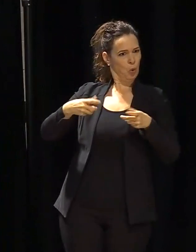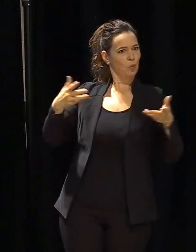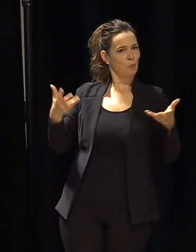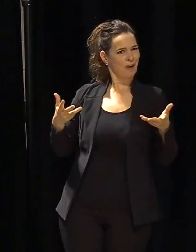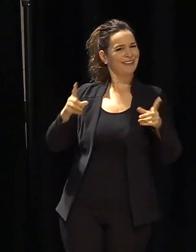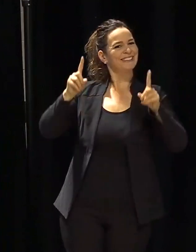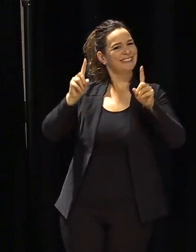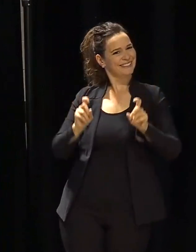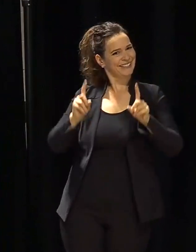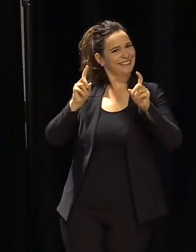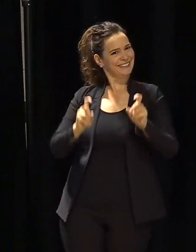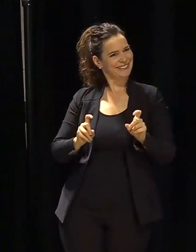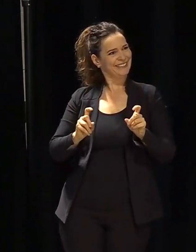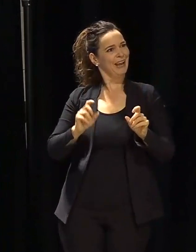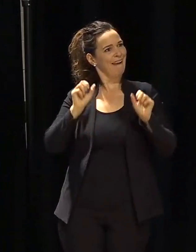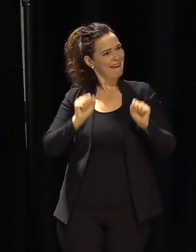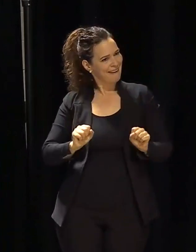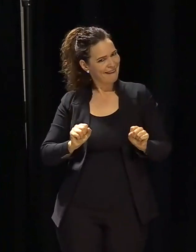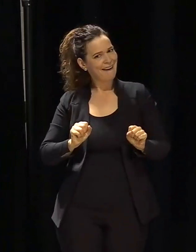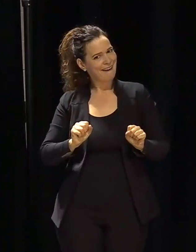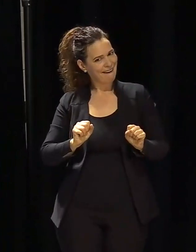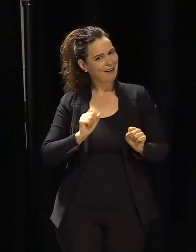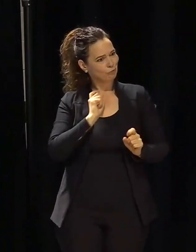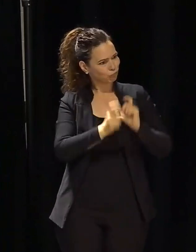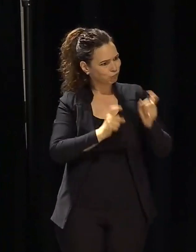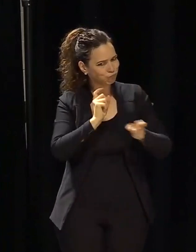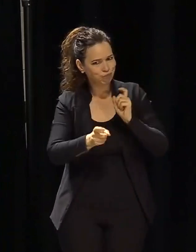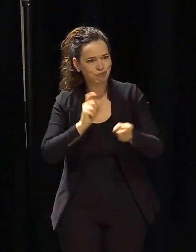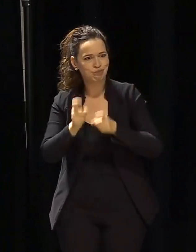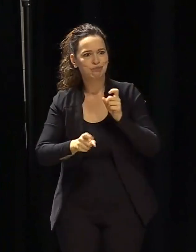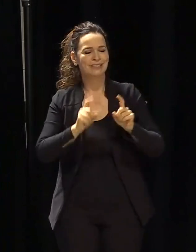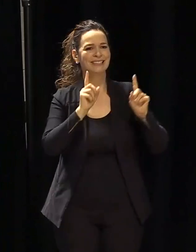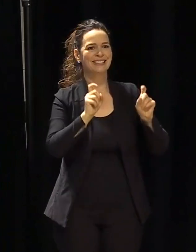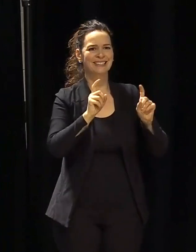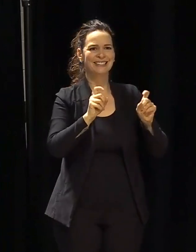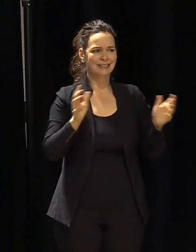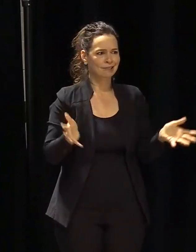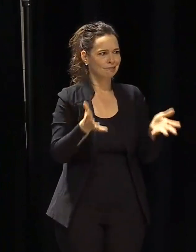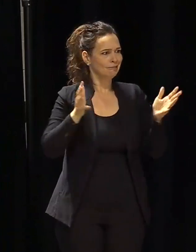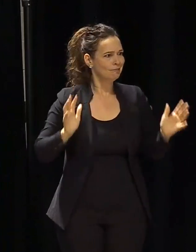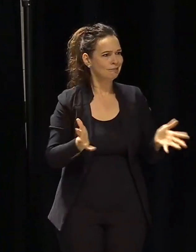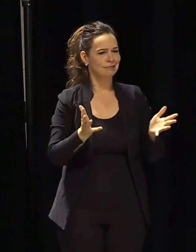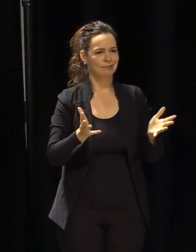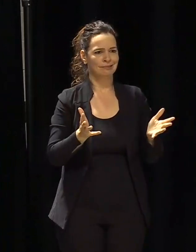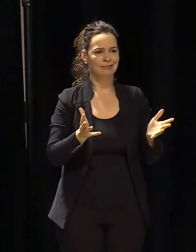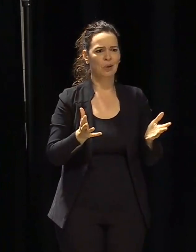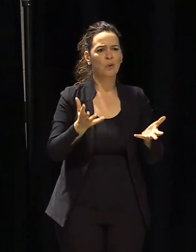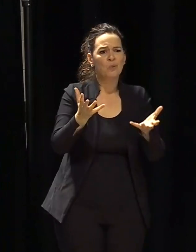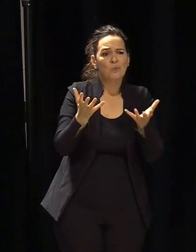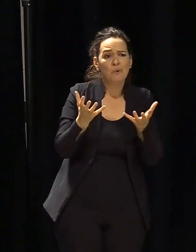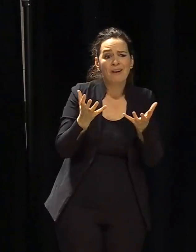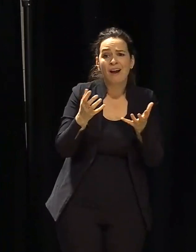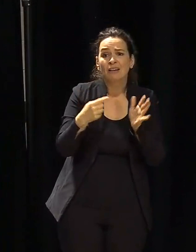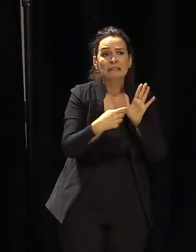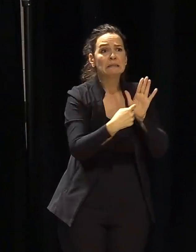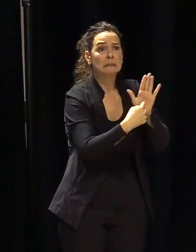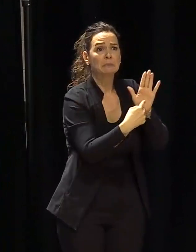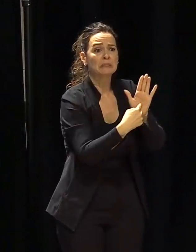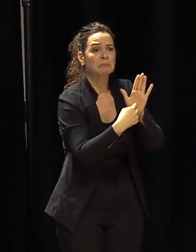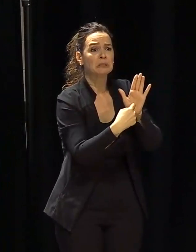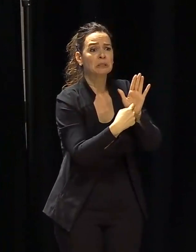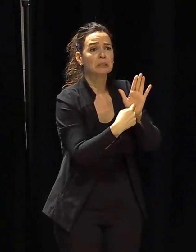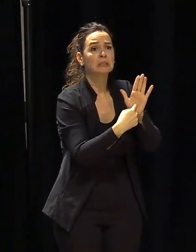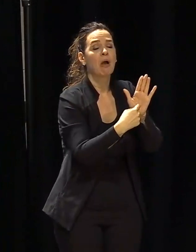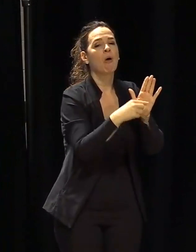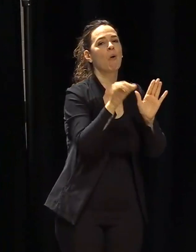can. You want to have the testing for symptomatic people who are sick, but we want to be out in the community testing as many as we can, because